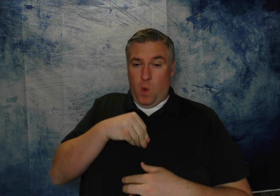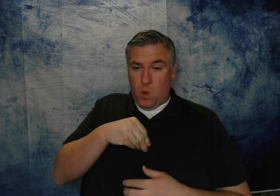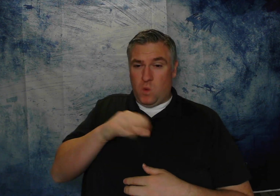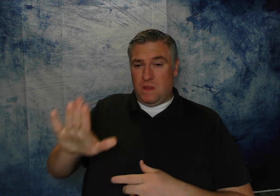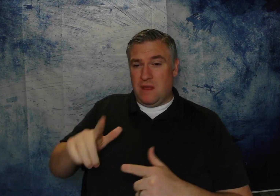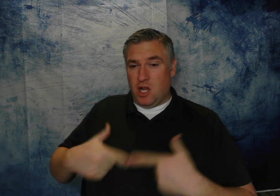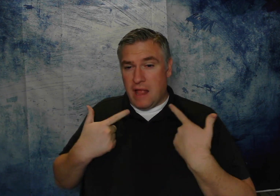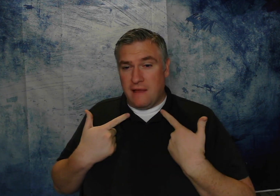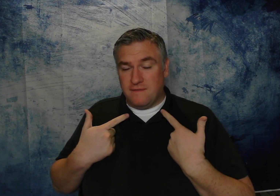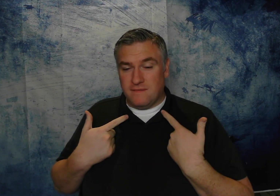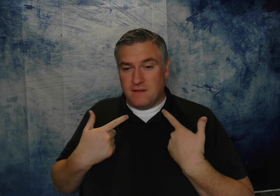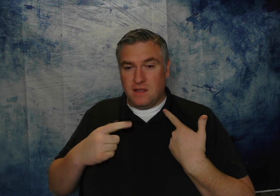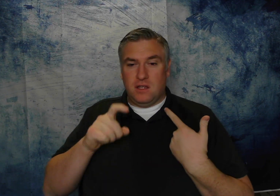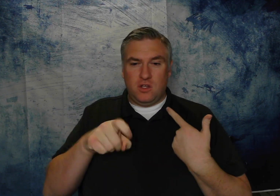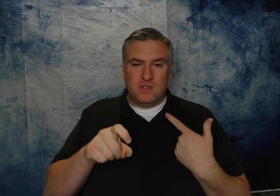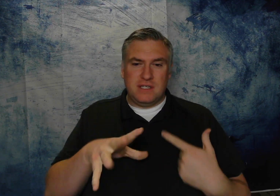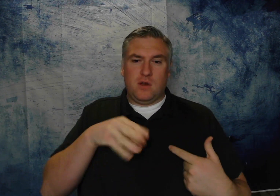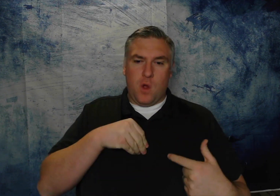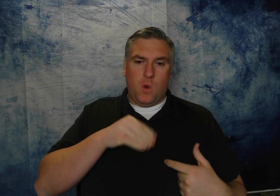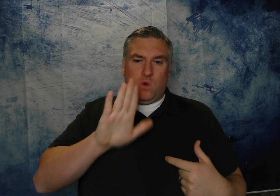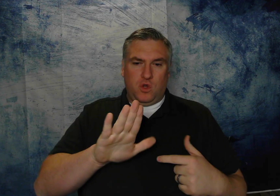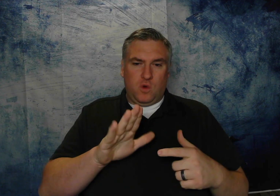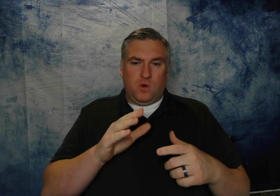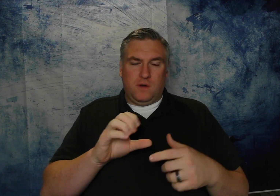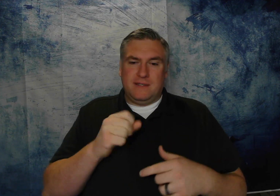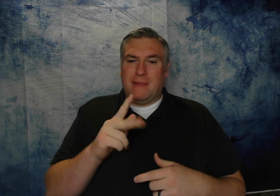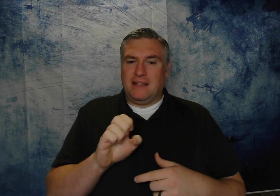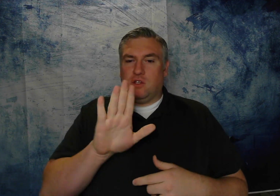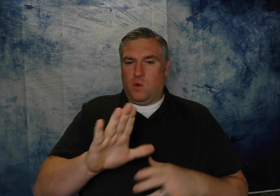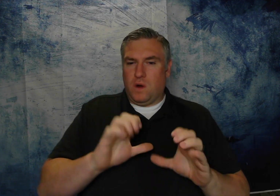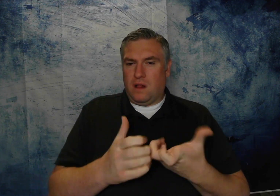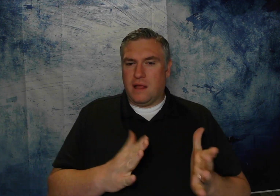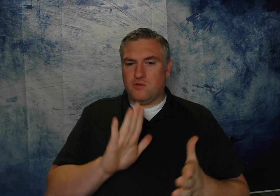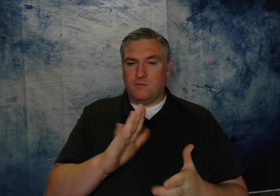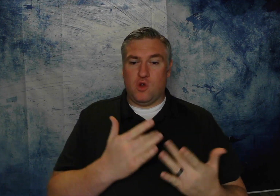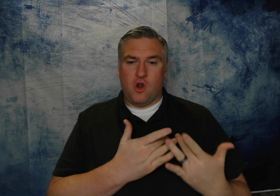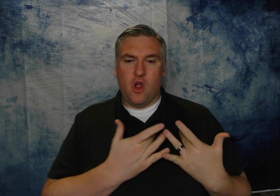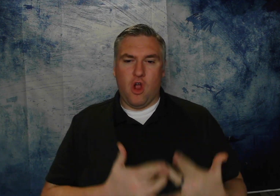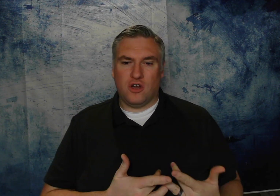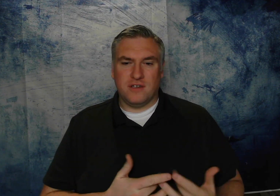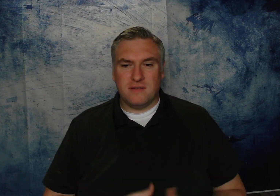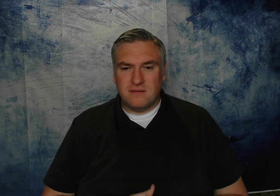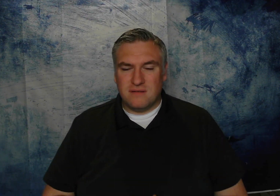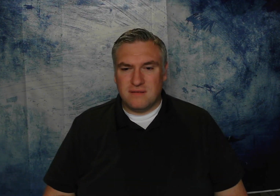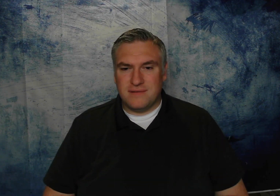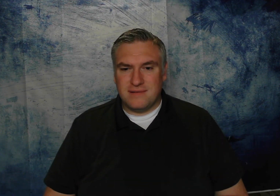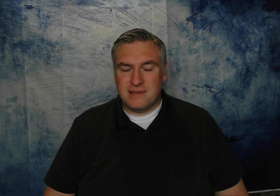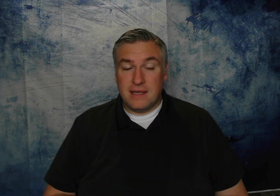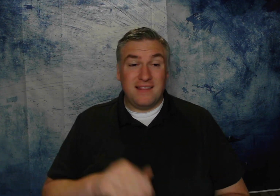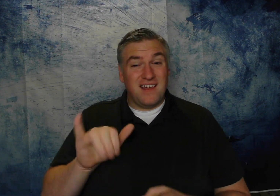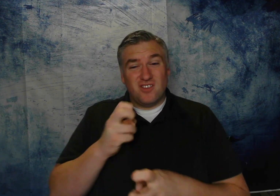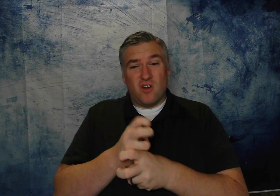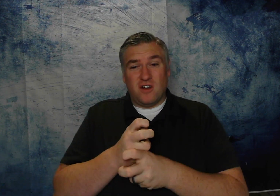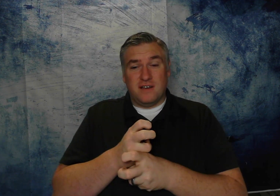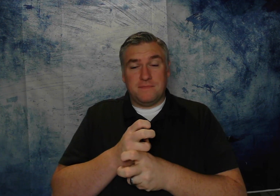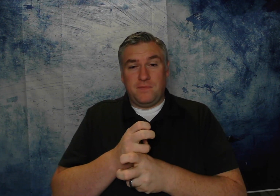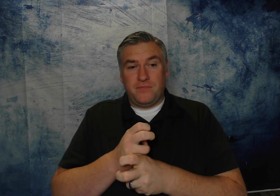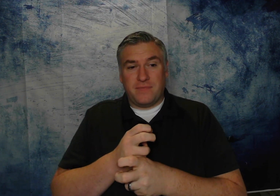You don't need to own a student's home life. You can only own your space, your classroom, your own heart. And